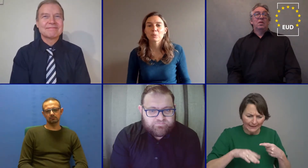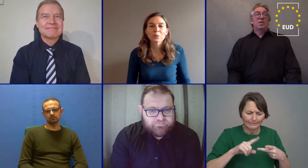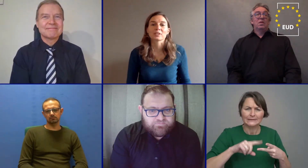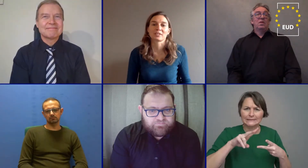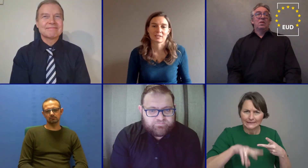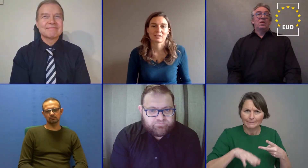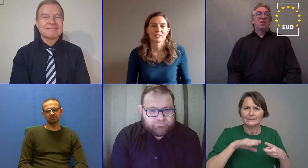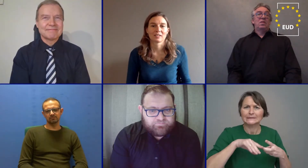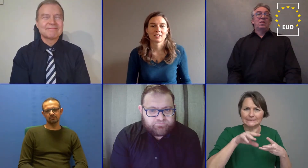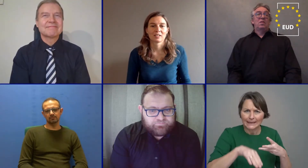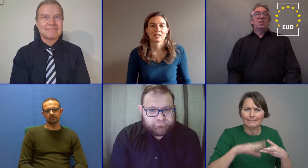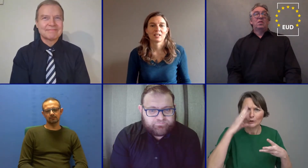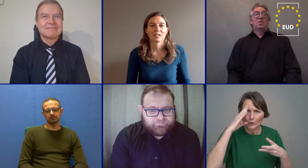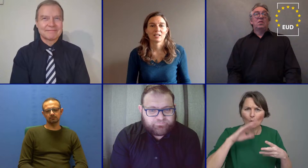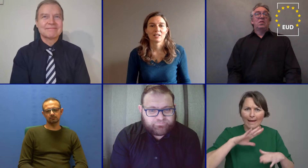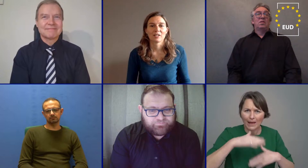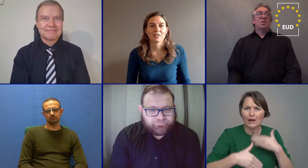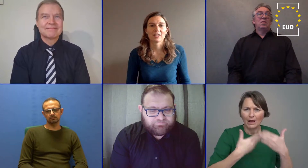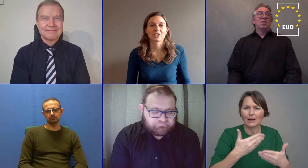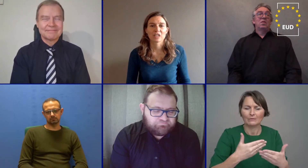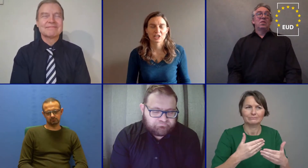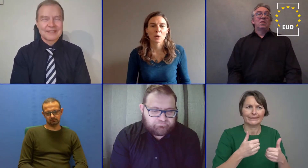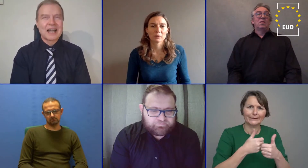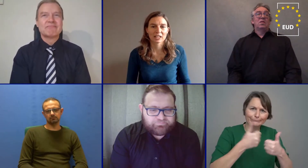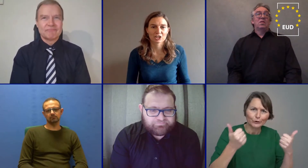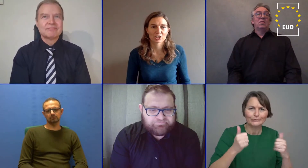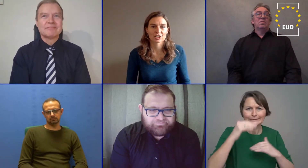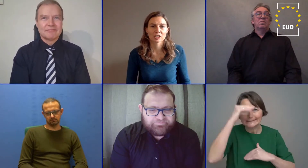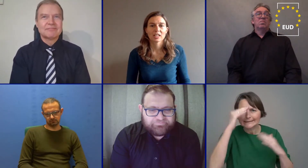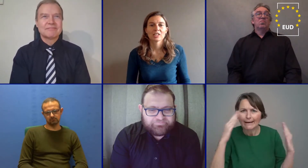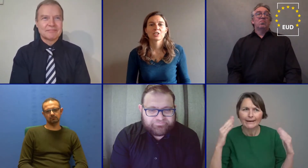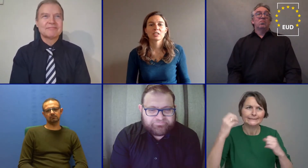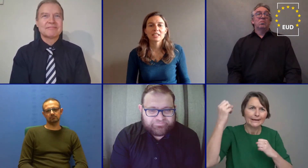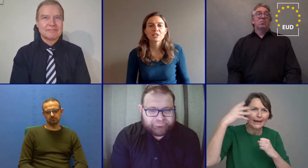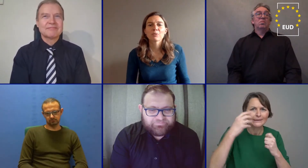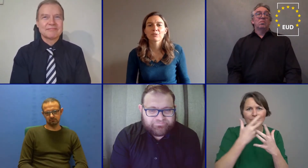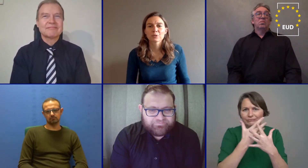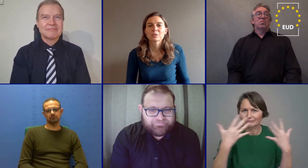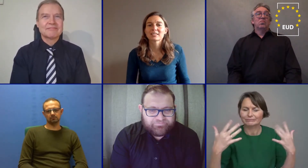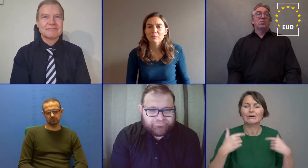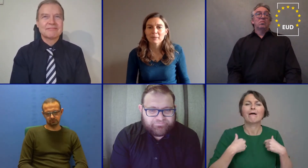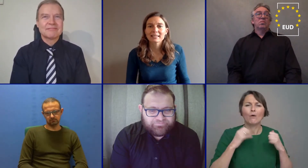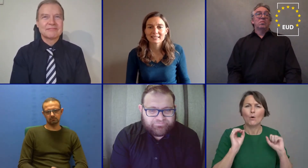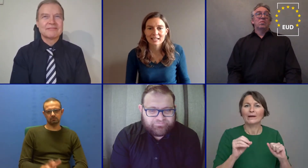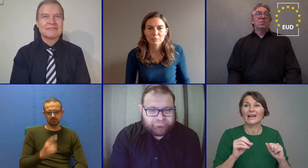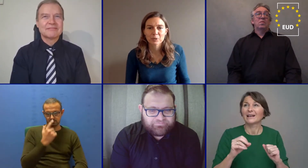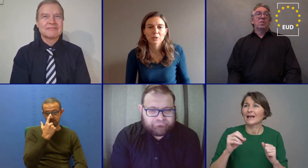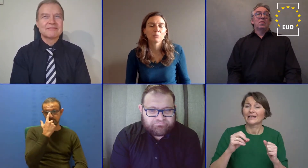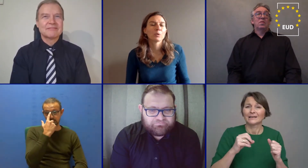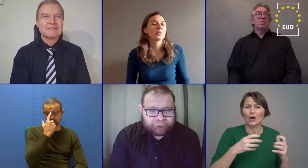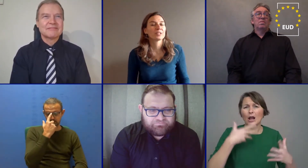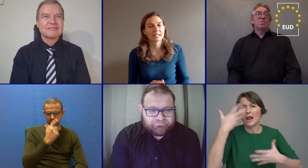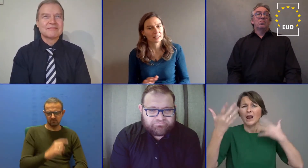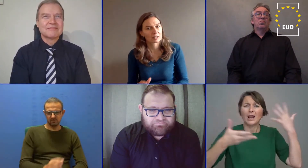support the international obligations, to lead them through step by step, both the